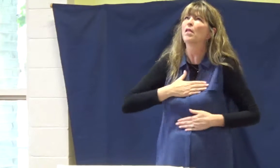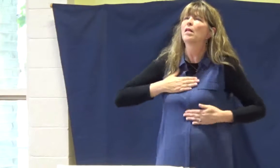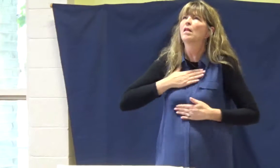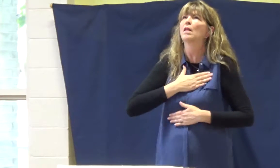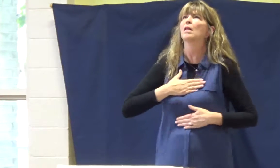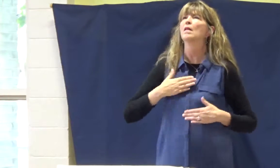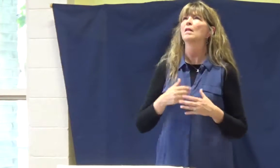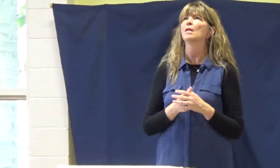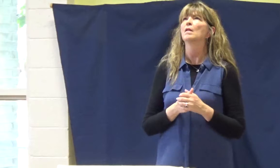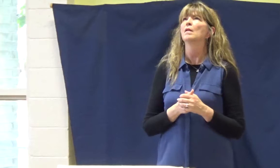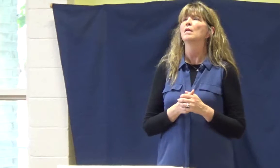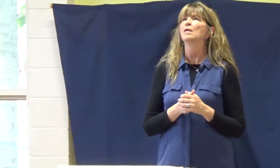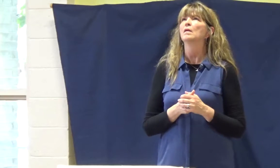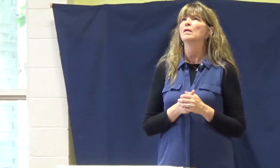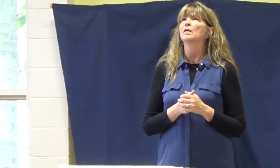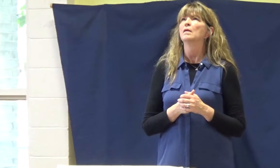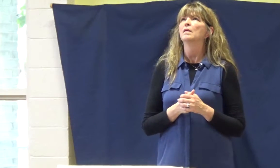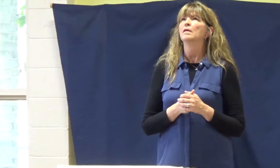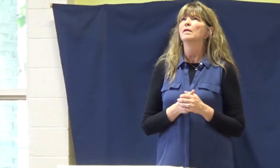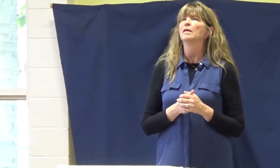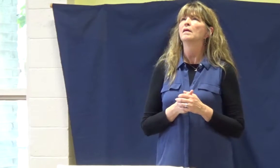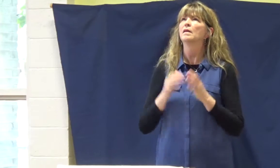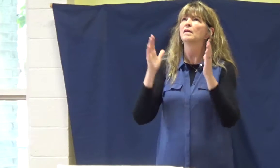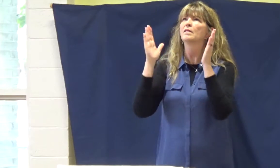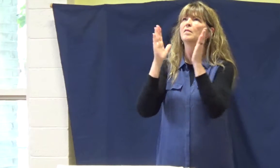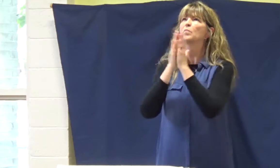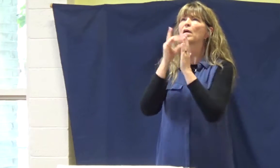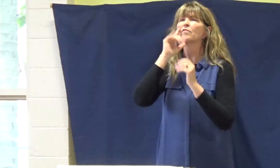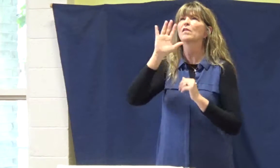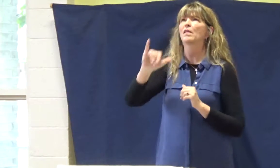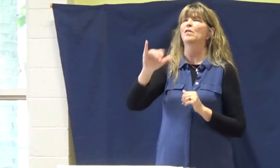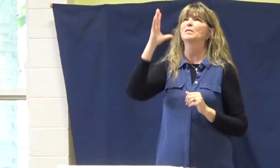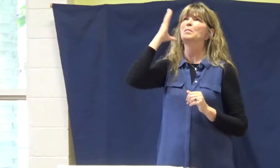That their experience will be enjoyable,